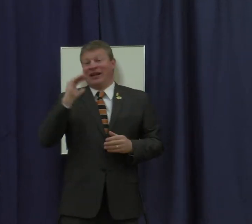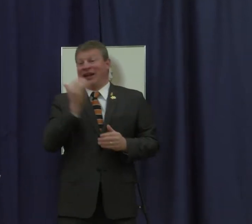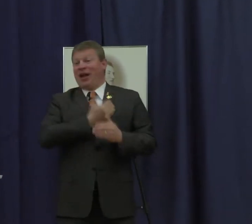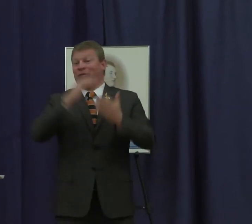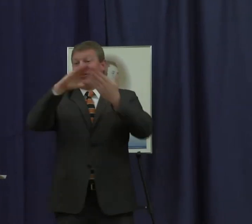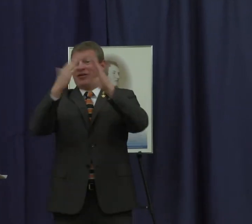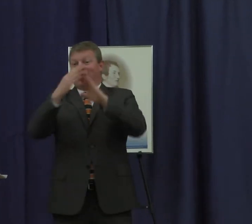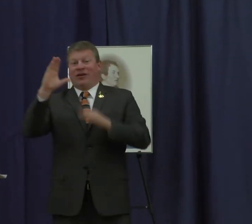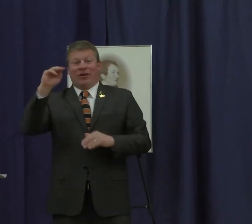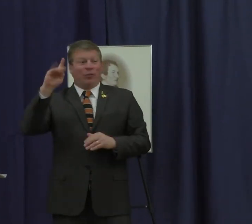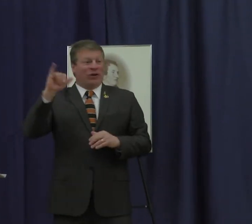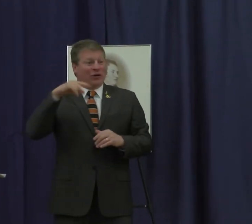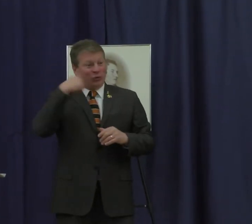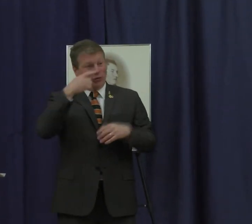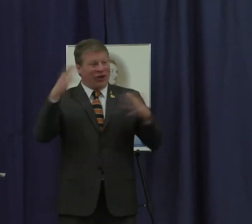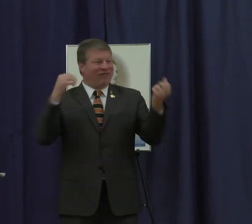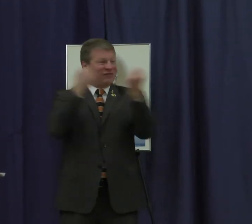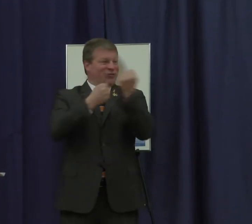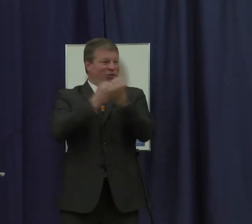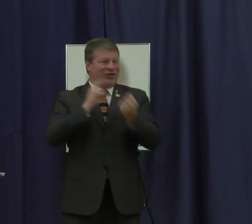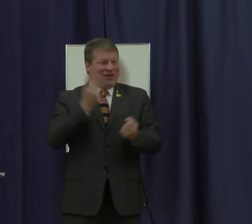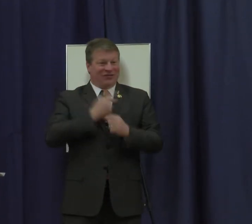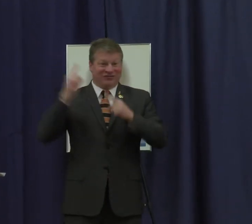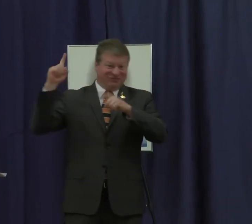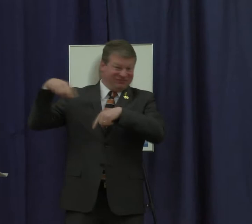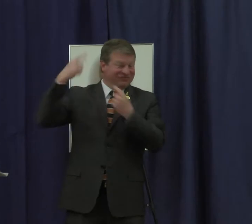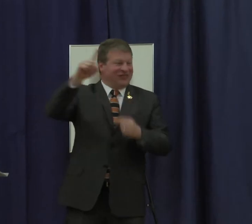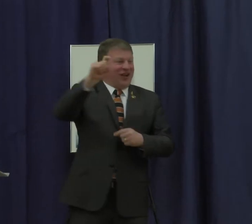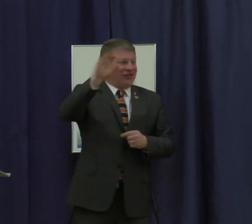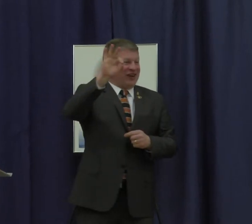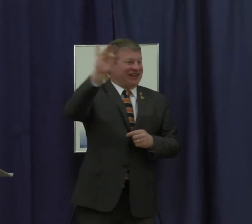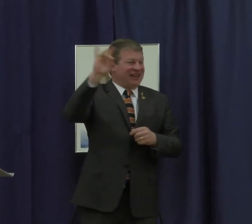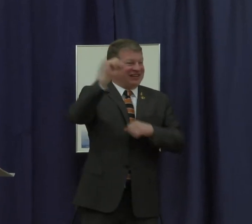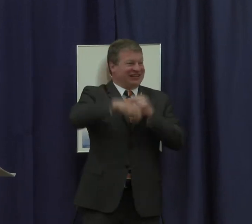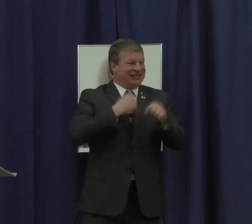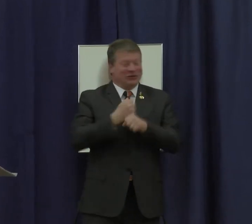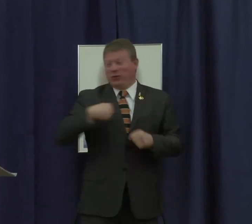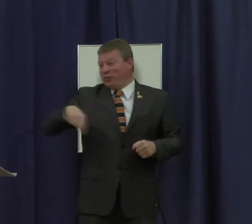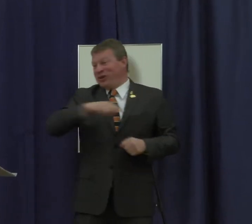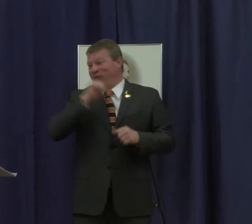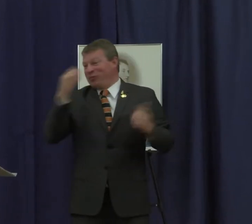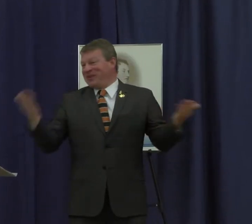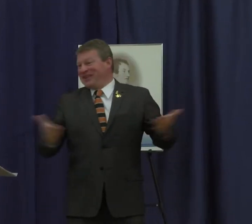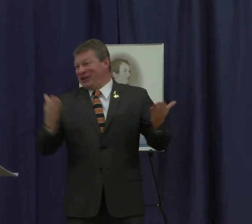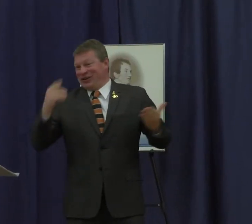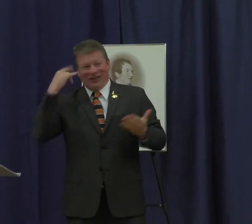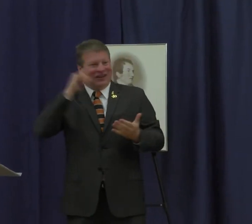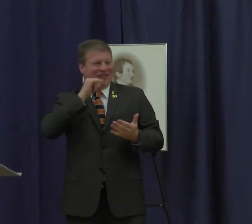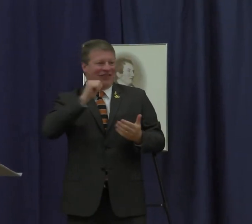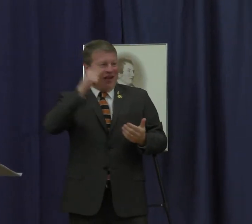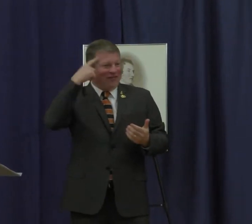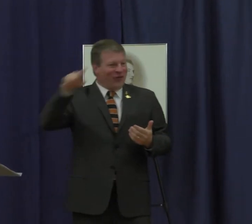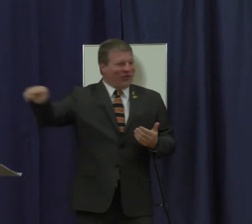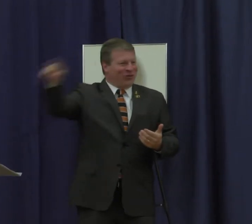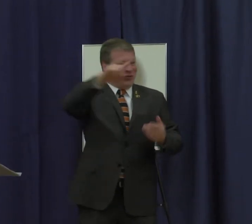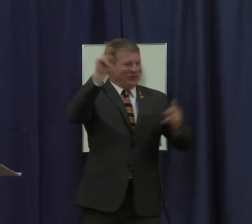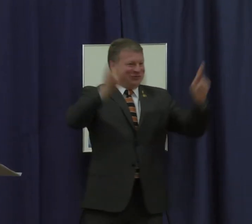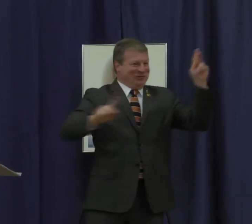alumni, and our community who have supported the school for the last 198 years. We would not be here